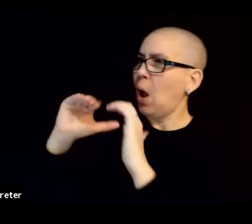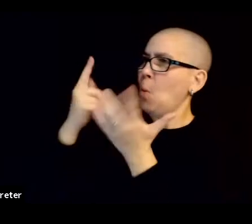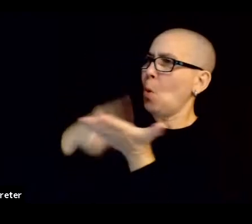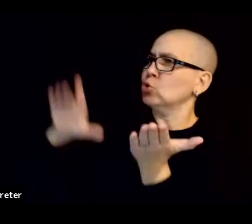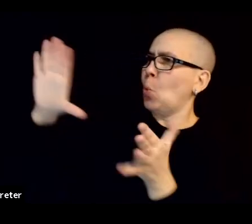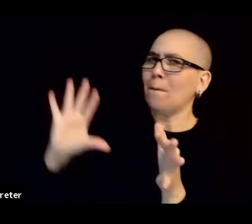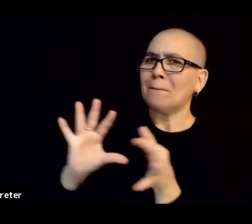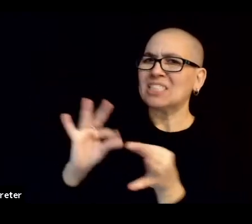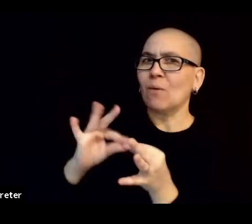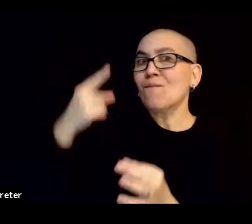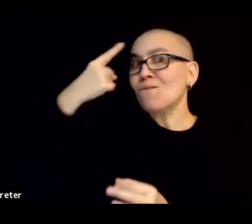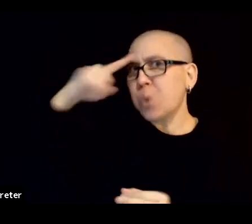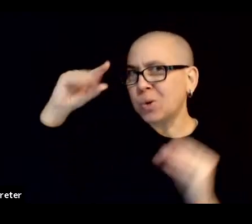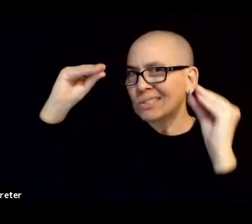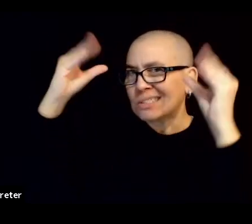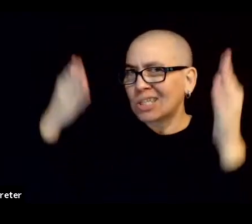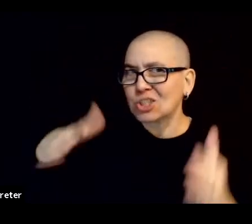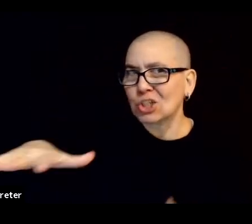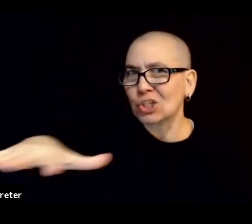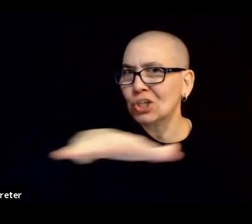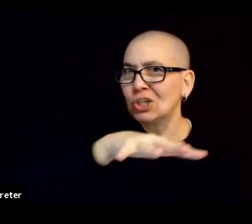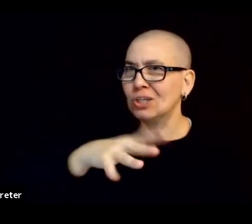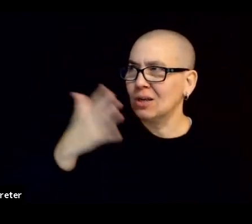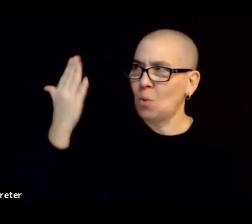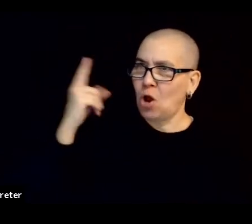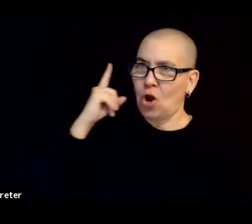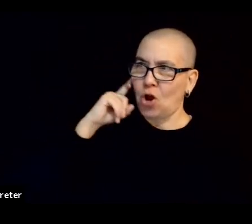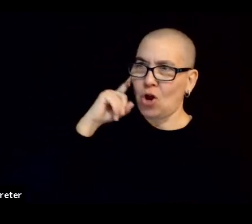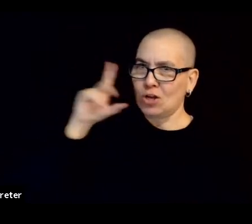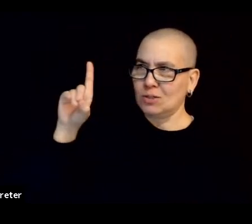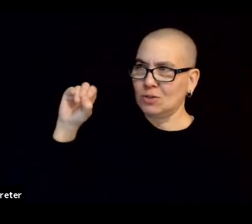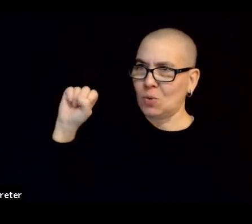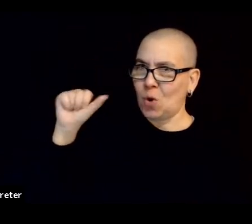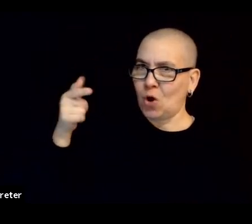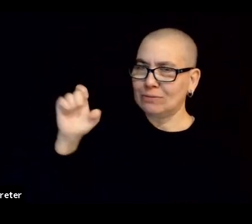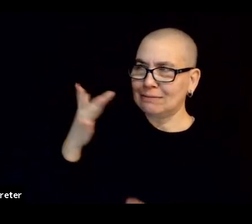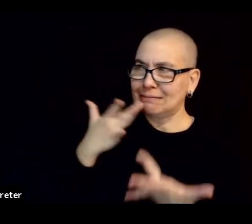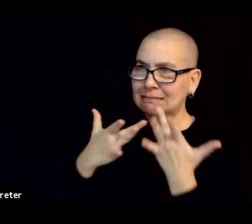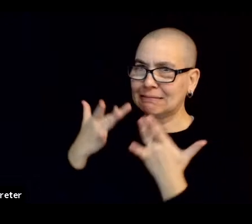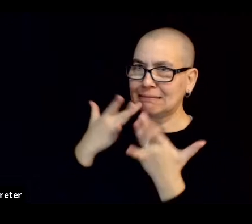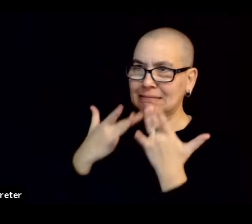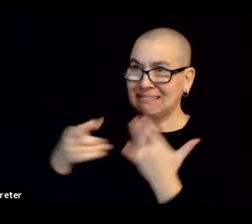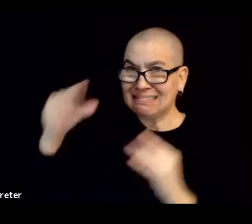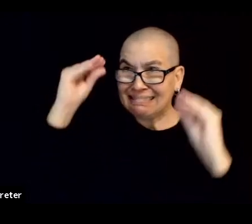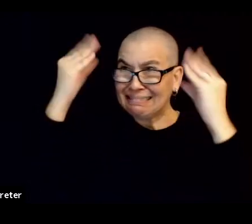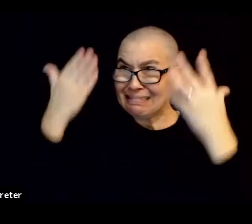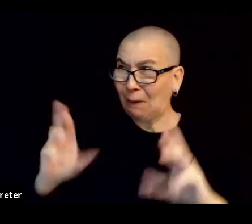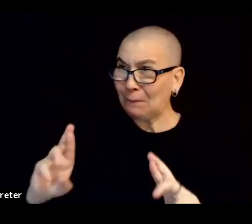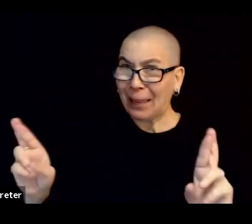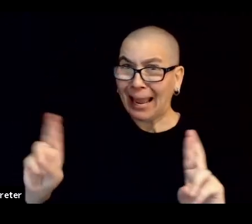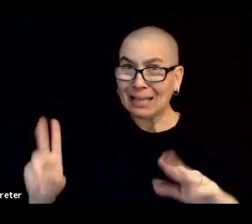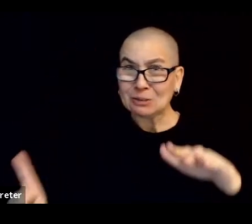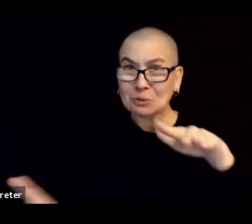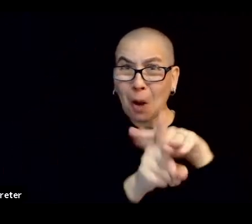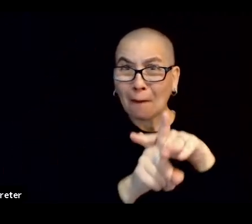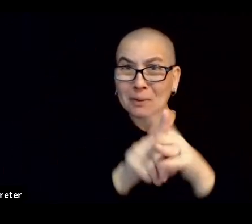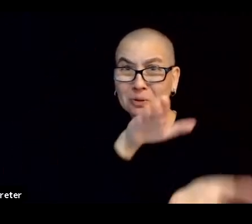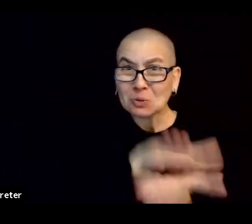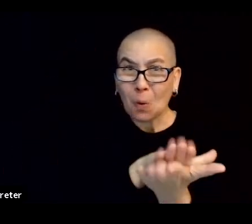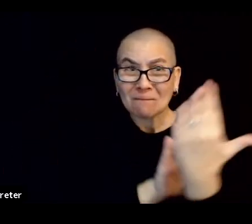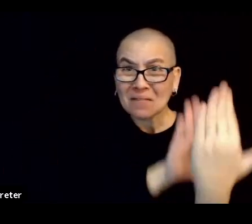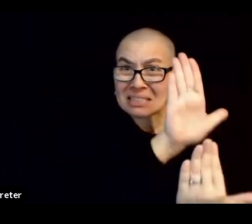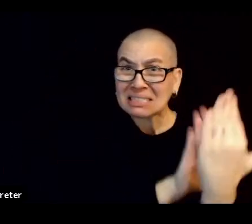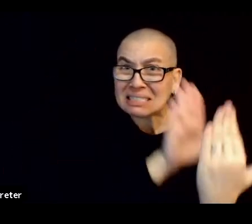that are available and asking, well, why not wait on sending the kids back in person until educators